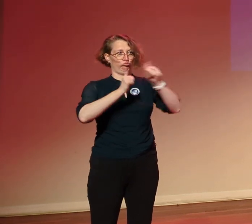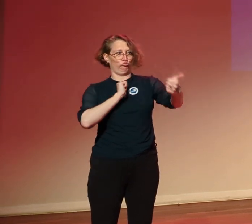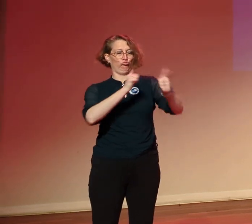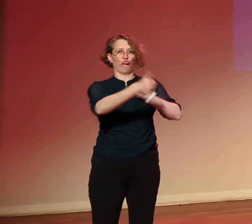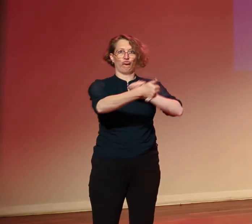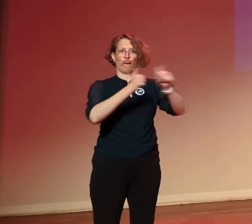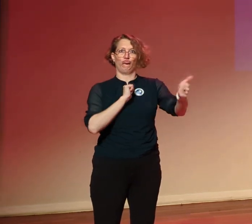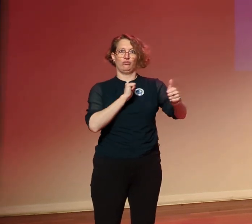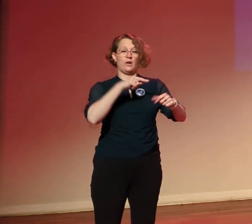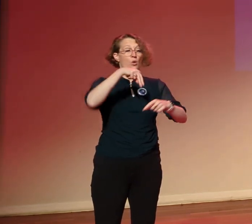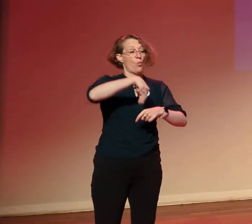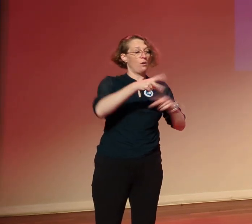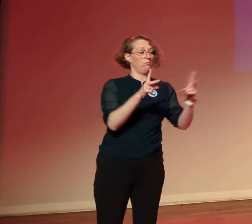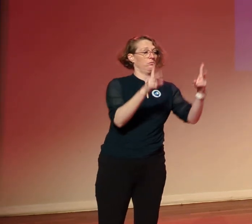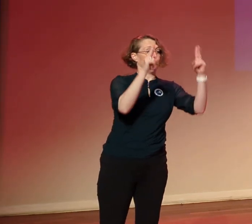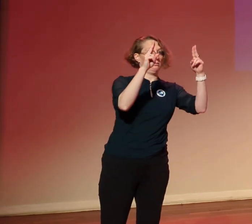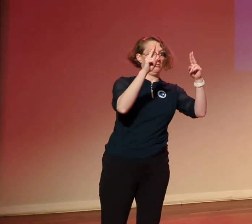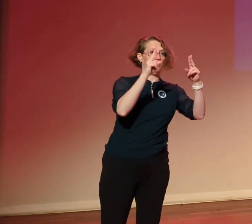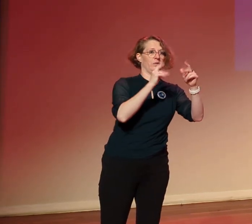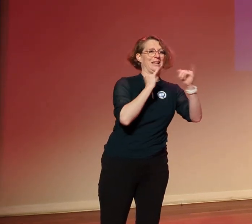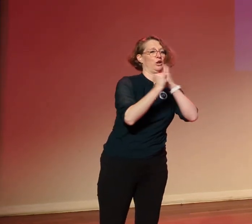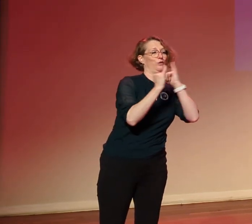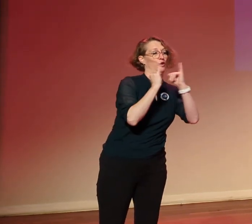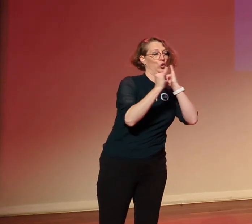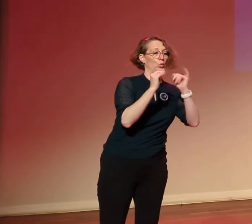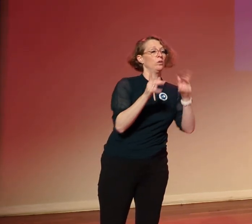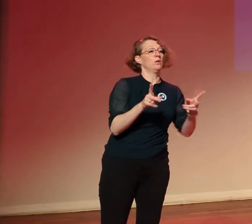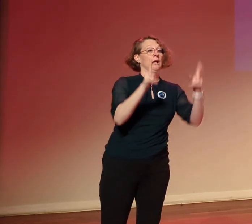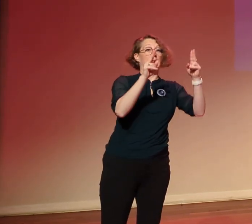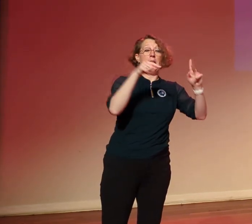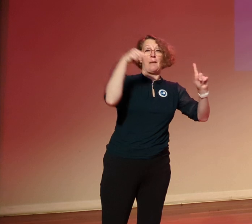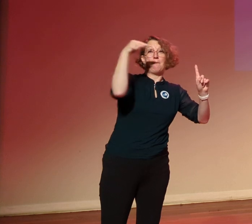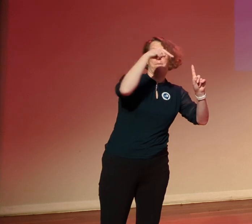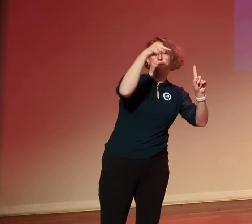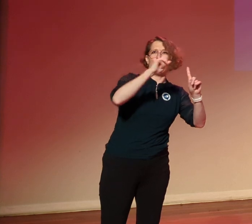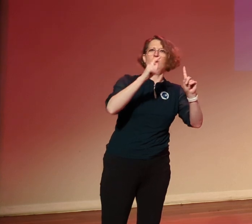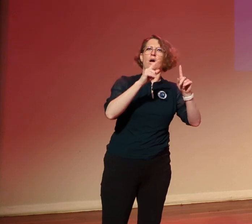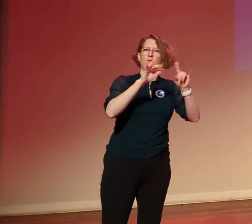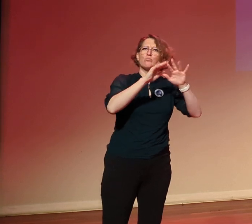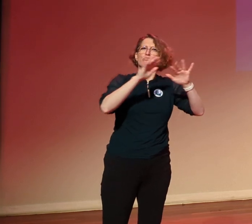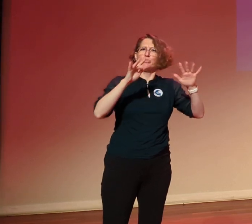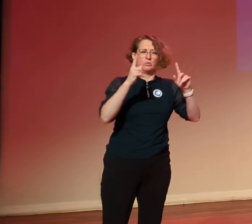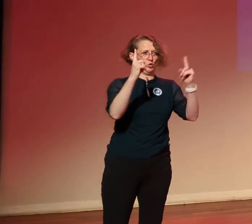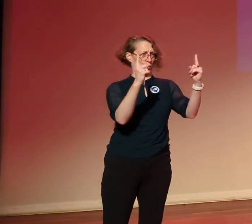clip. Because this data set was originally designed to work with